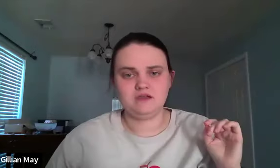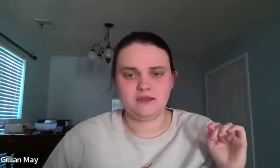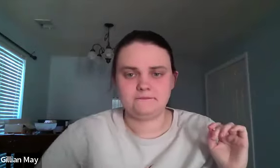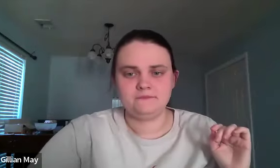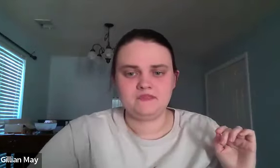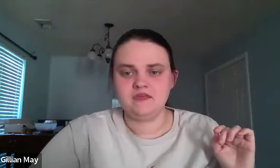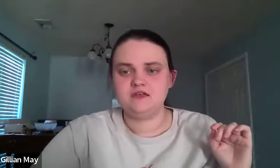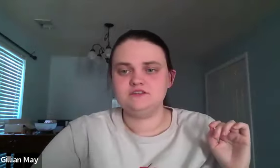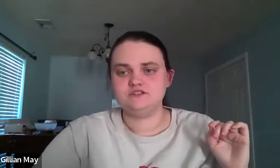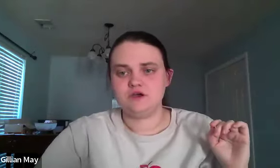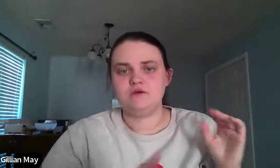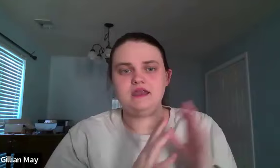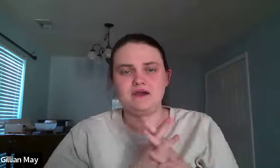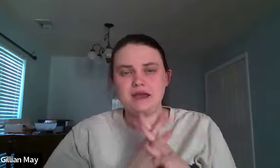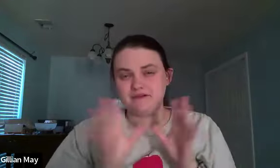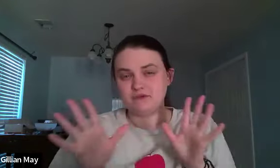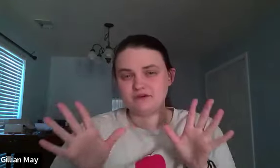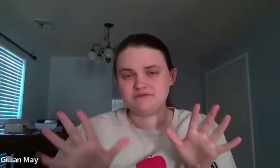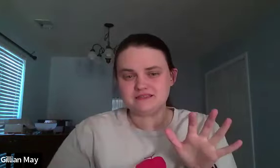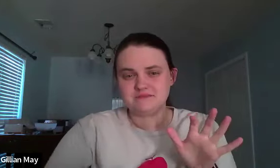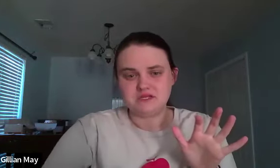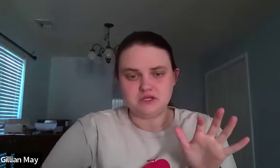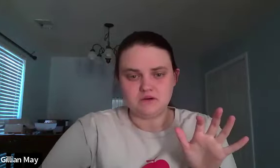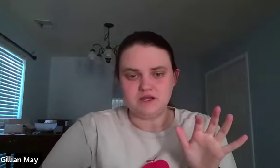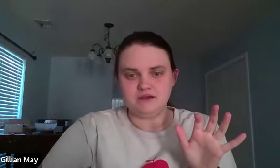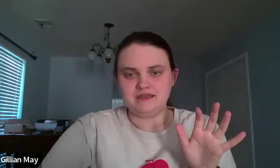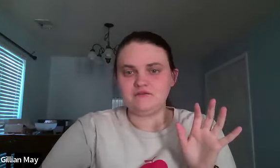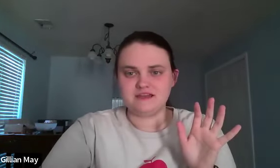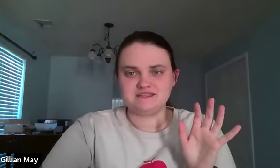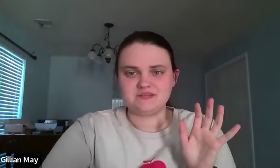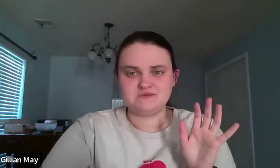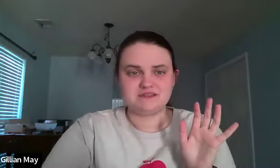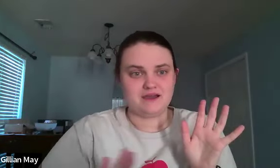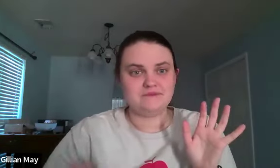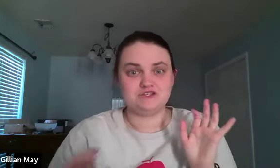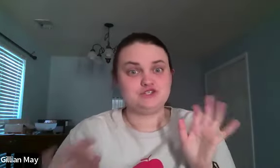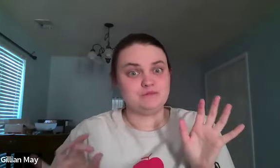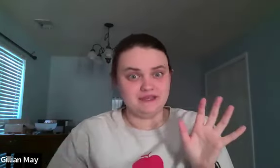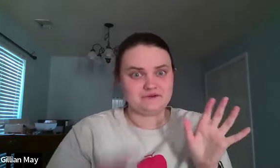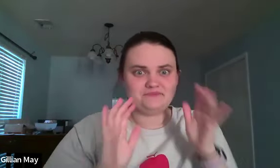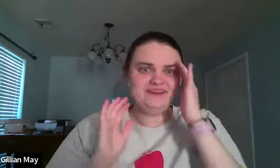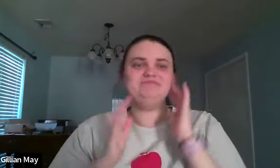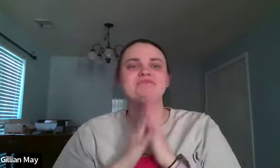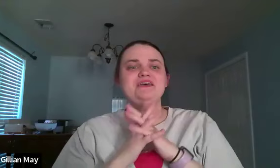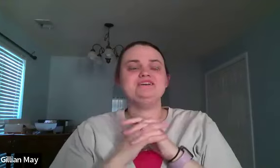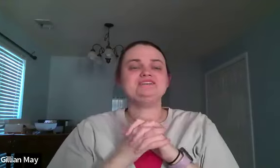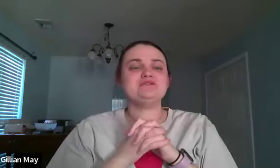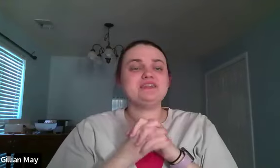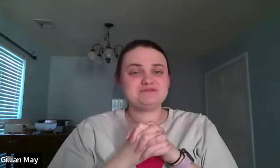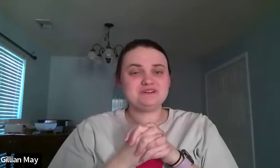Okay. So now I'm going too fast. Let me know. I know I can go fast sometimes with time because there's so many of them. So the next one we're going